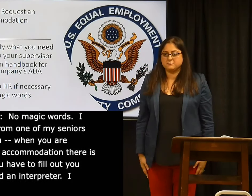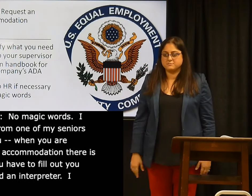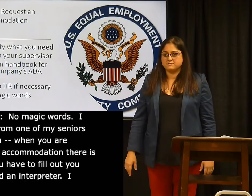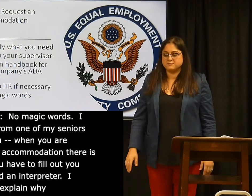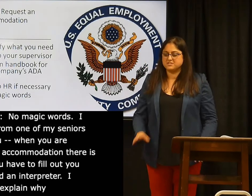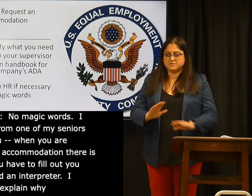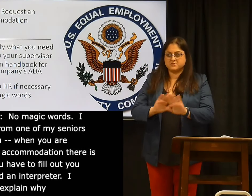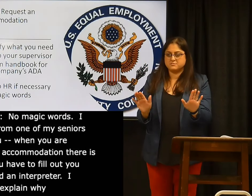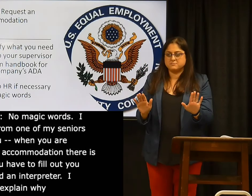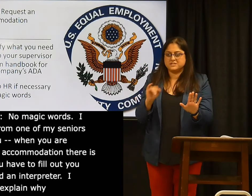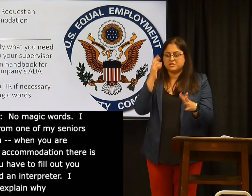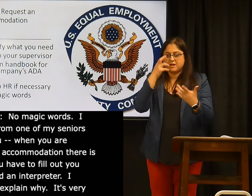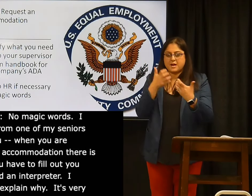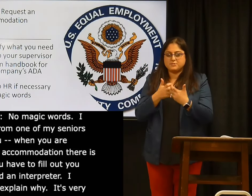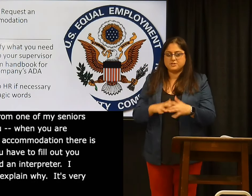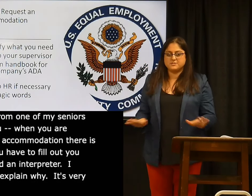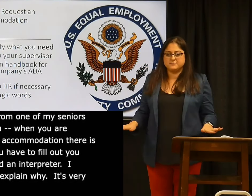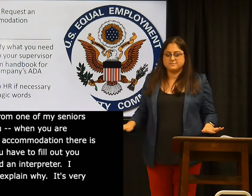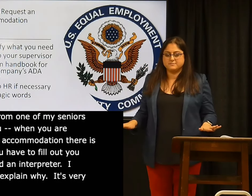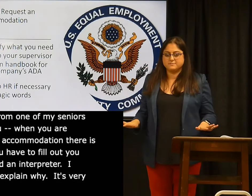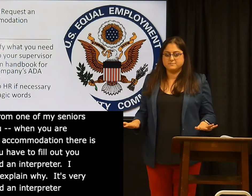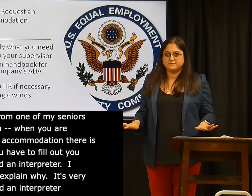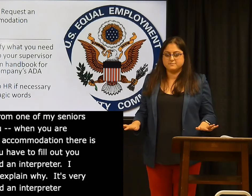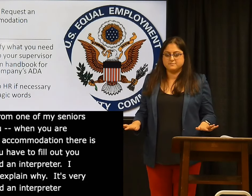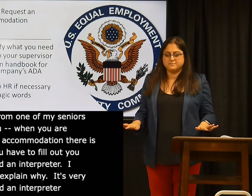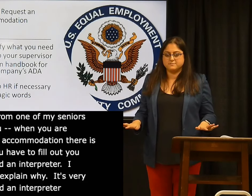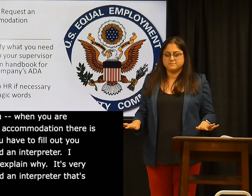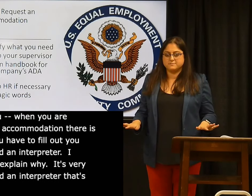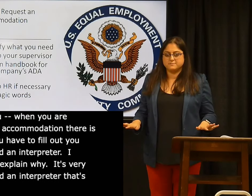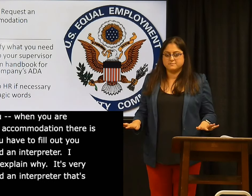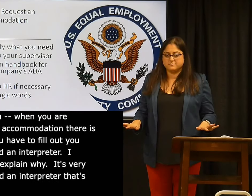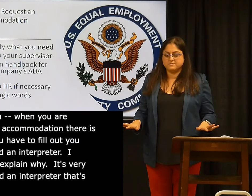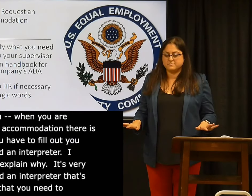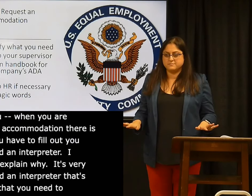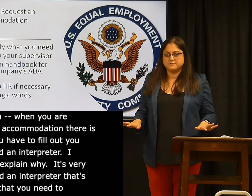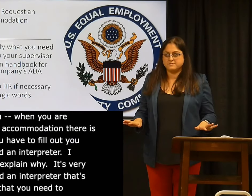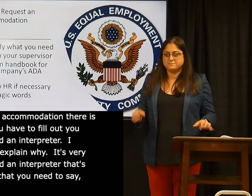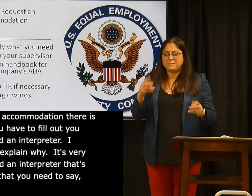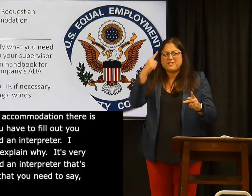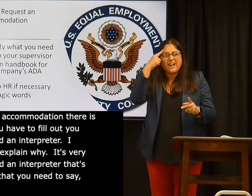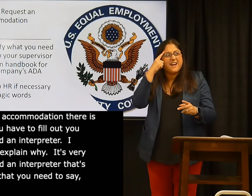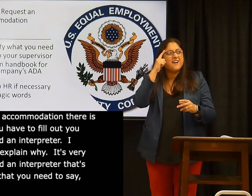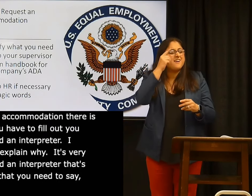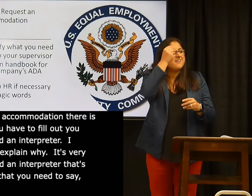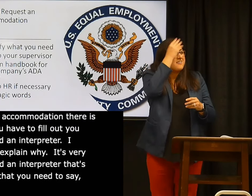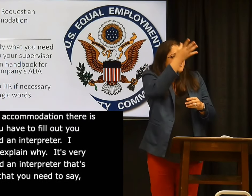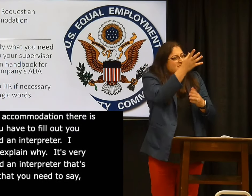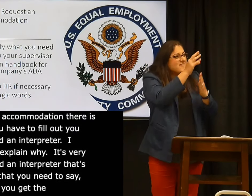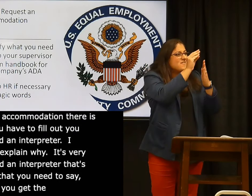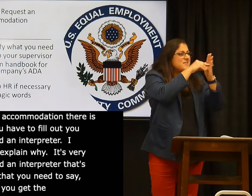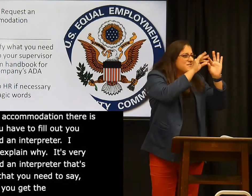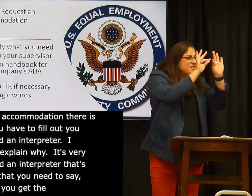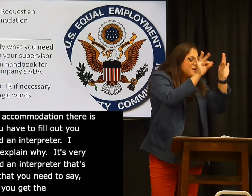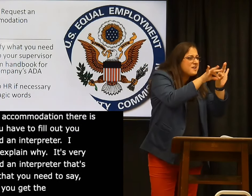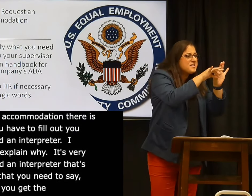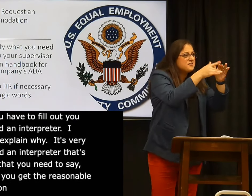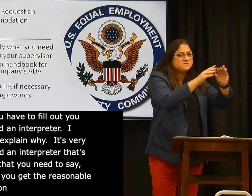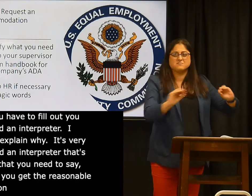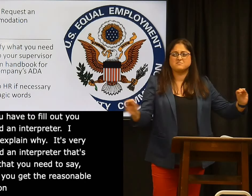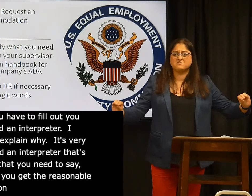interpreter. That's the sentence you need to say. That's it. And you get the reasonable accommodation. People think, oh, there's a certain form I got to fill out. There's